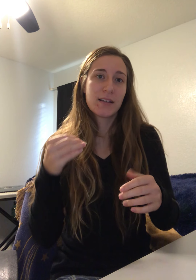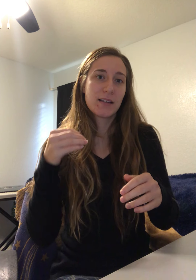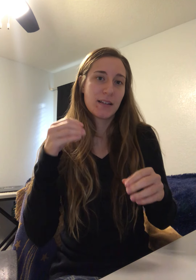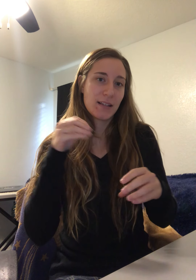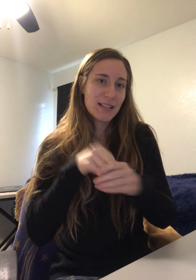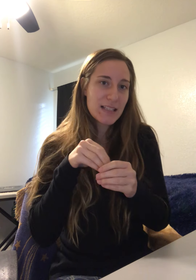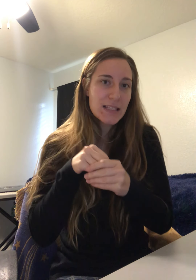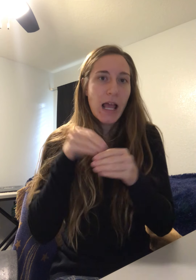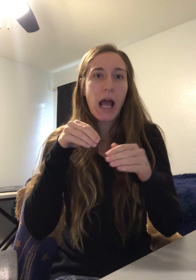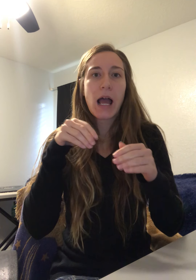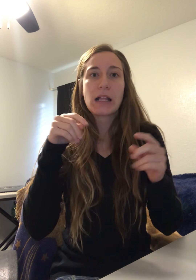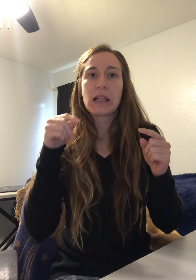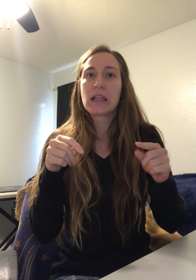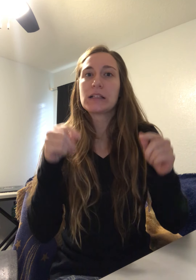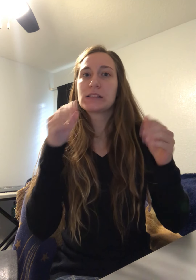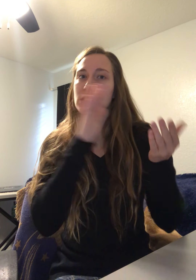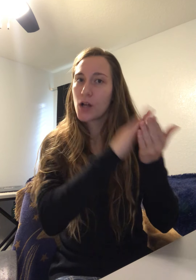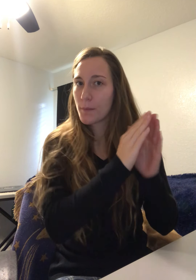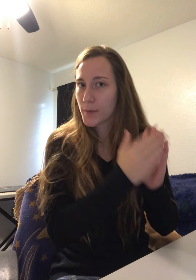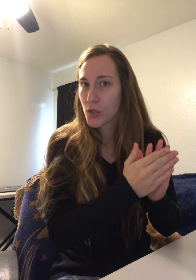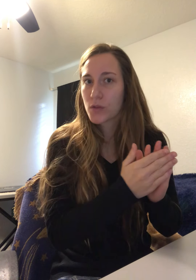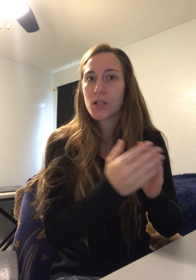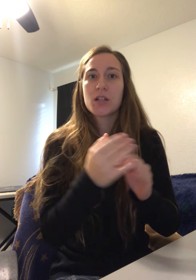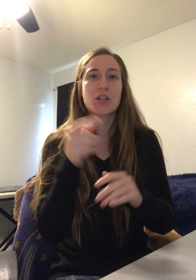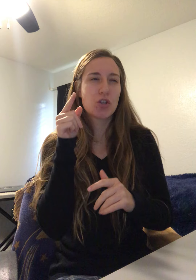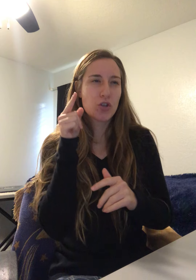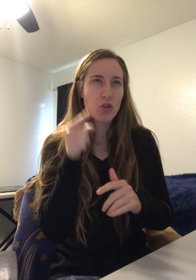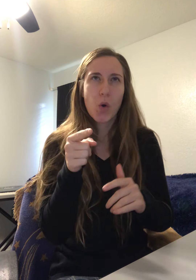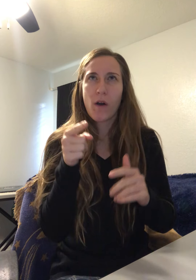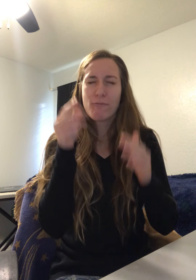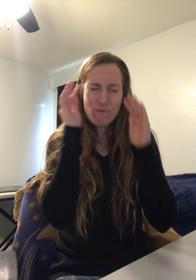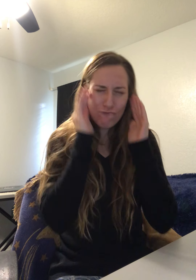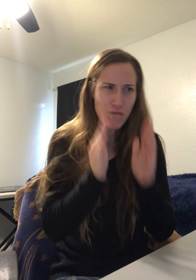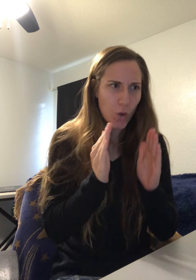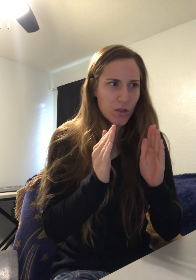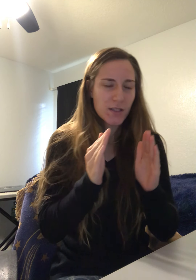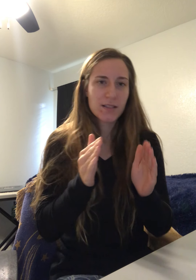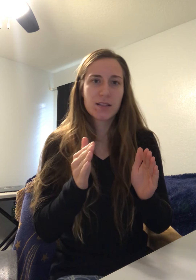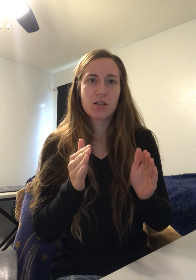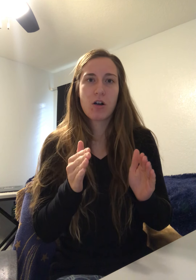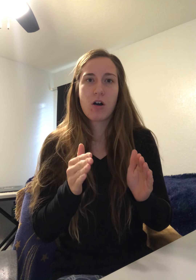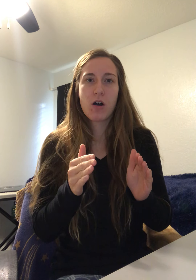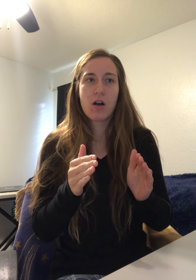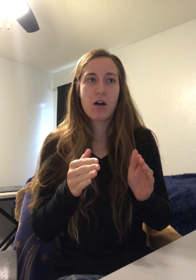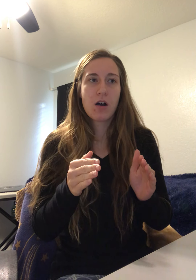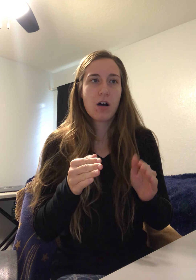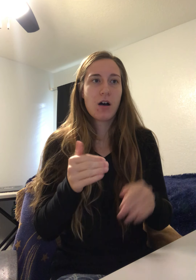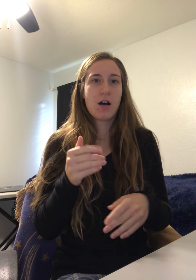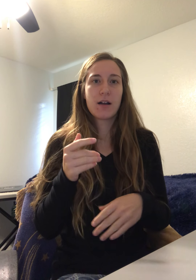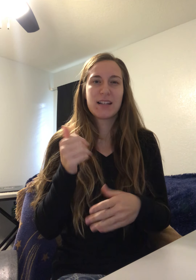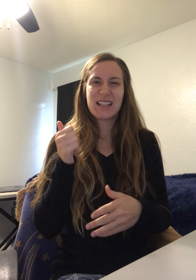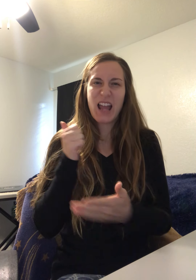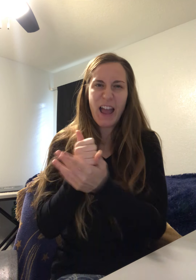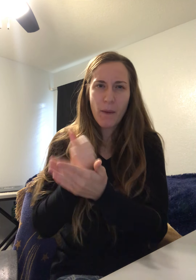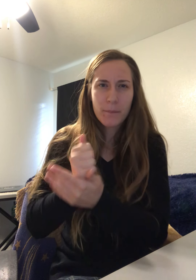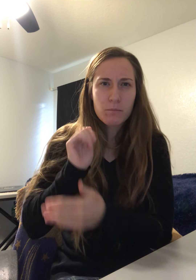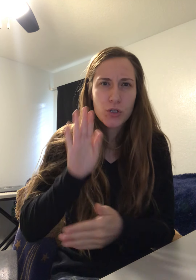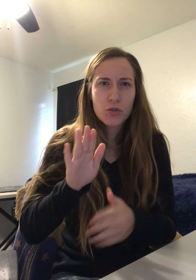the right therapies, and you think you're like getting them the therapy so that they will be more like typical kids, and then eventually you're like,